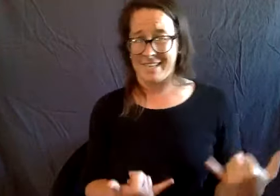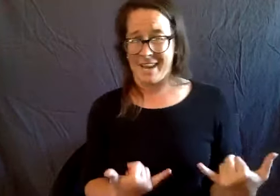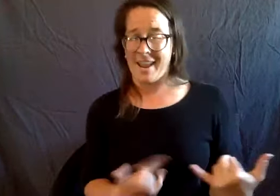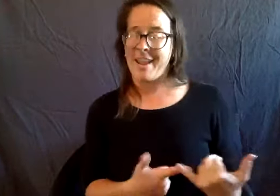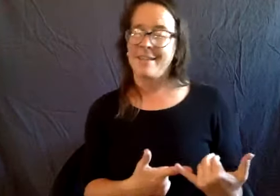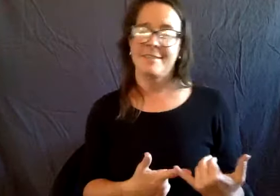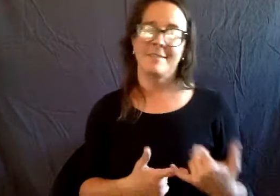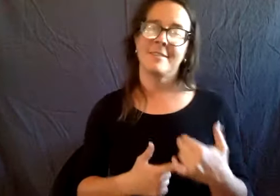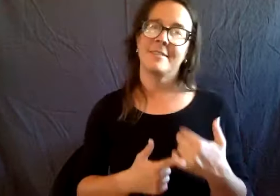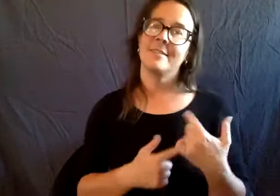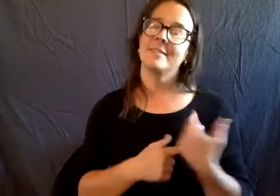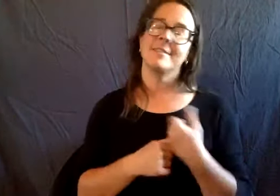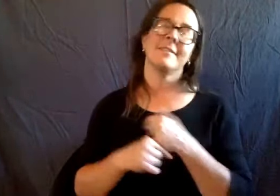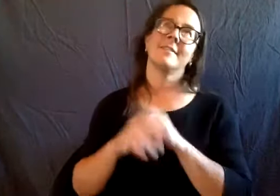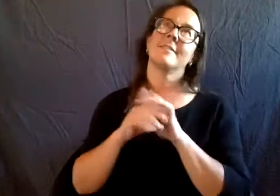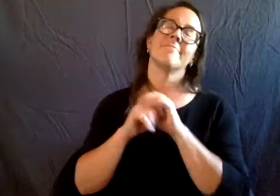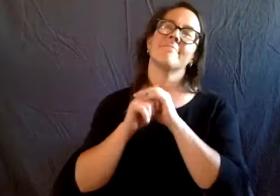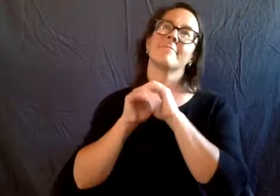better than I dreamed could possibly